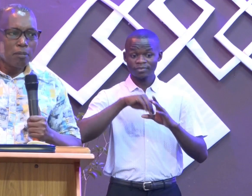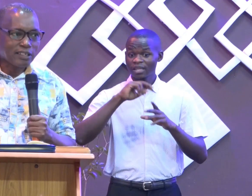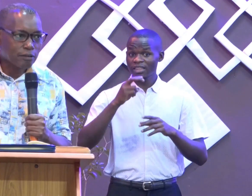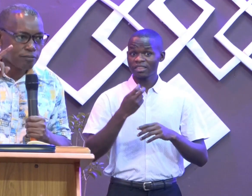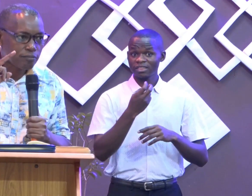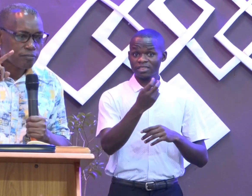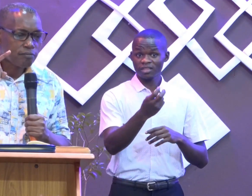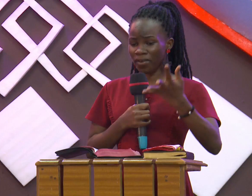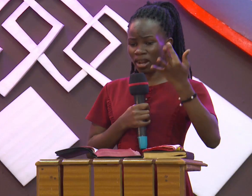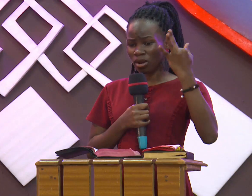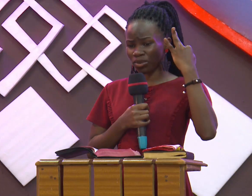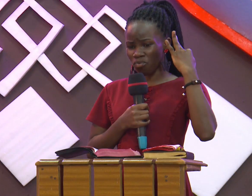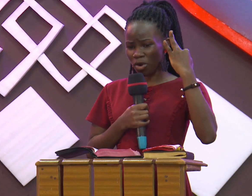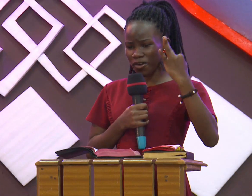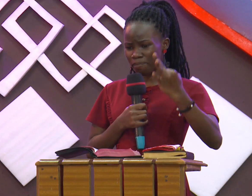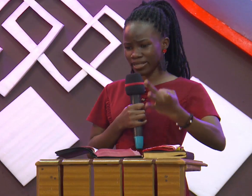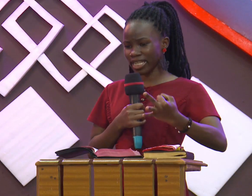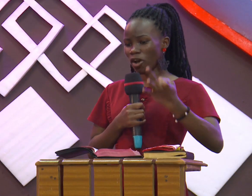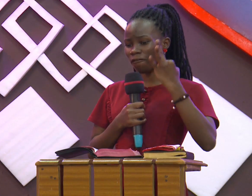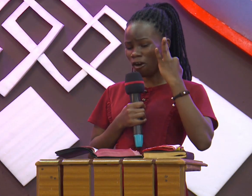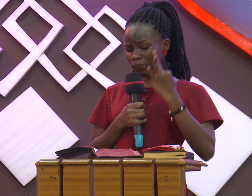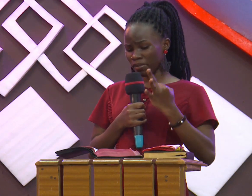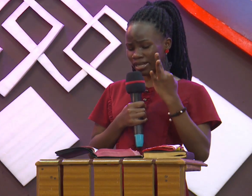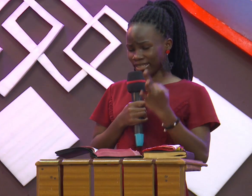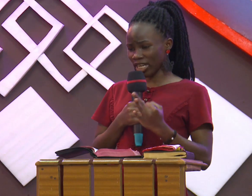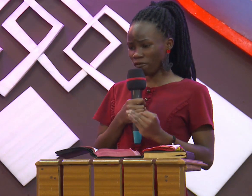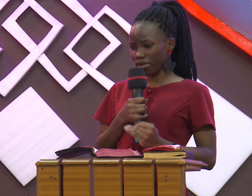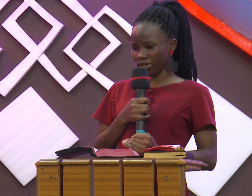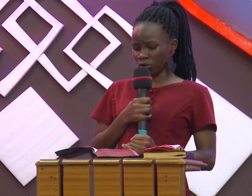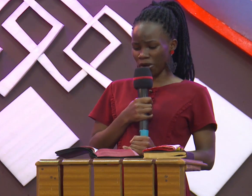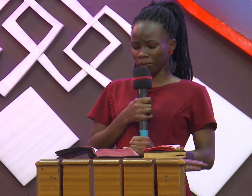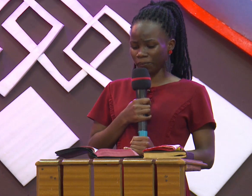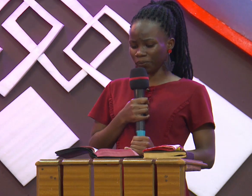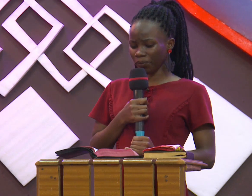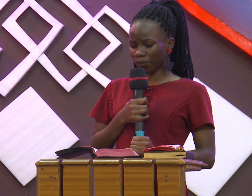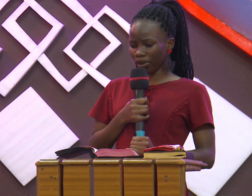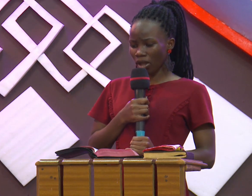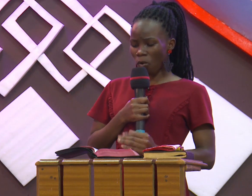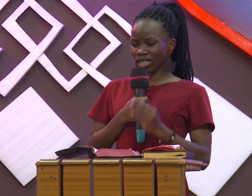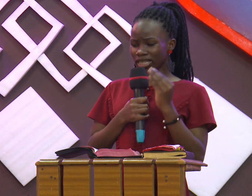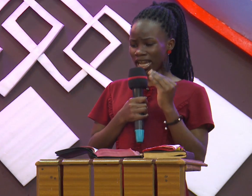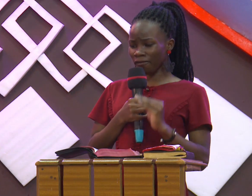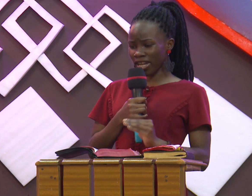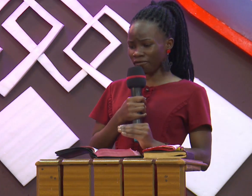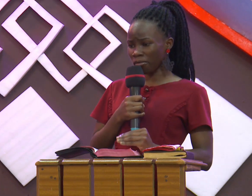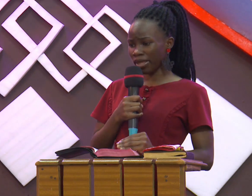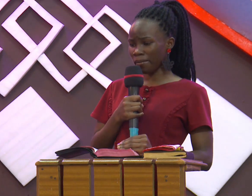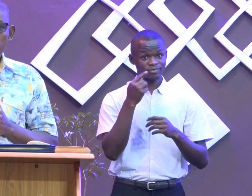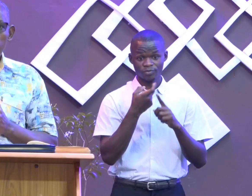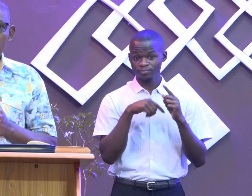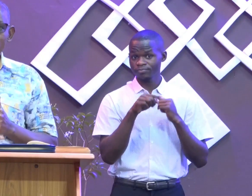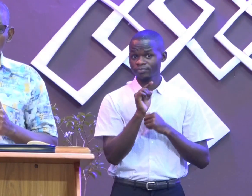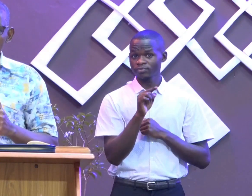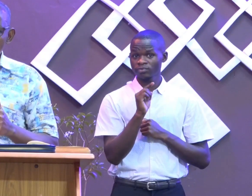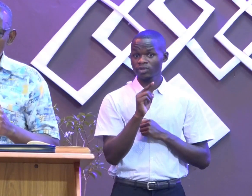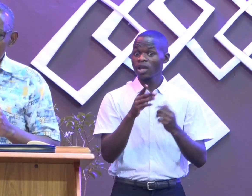lw'okuweereza basatu. I've so far lost three great pastors who have helped me in this journey of ministry. Kintu kimu kye mbalabyeko. One thing I've learned from them.